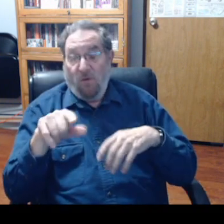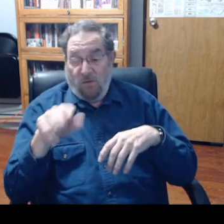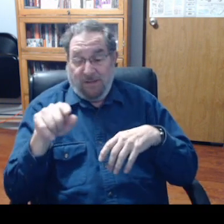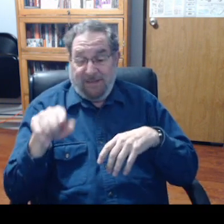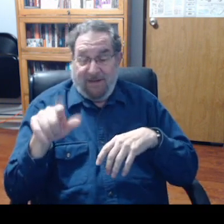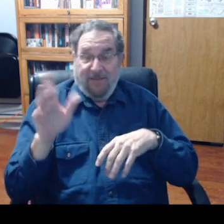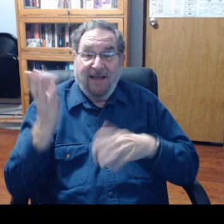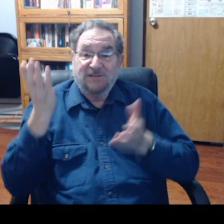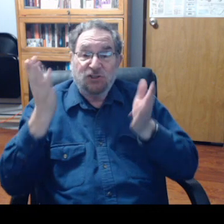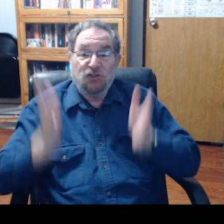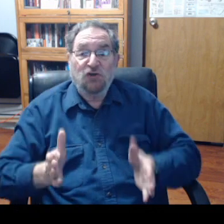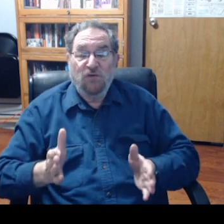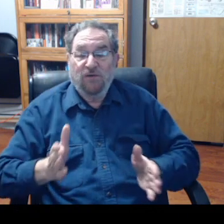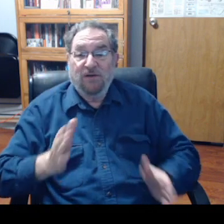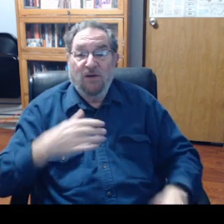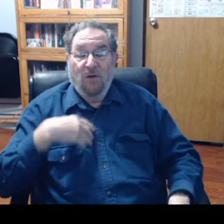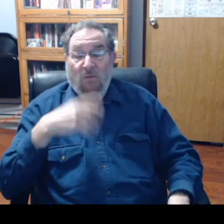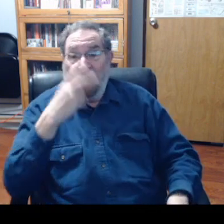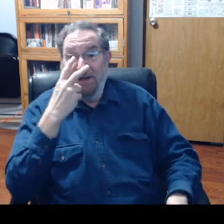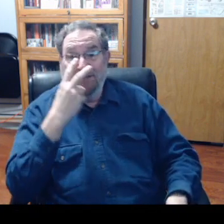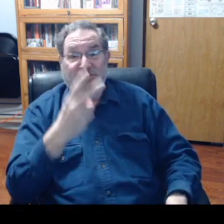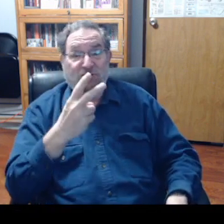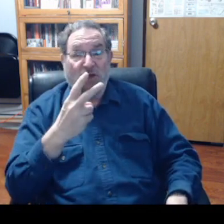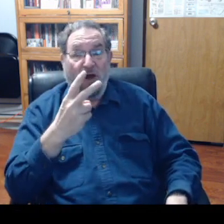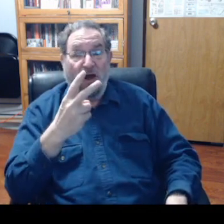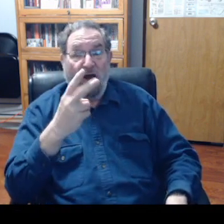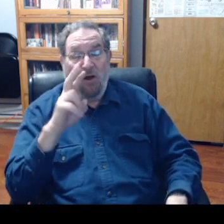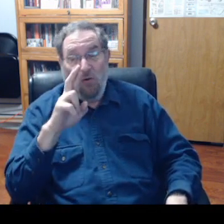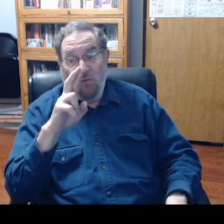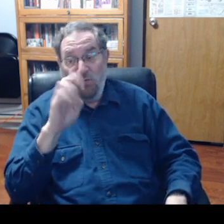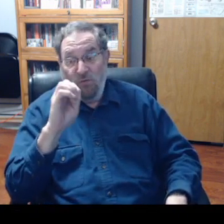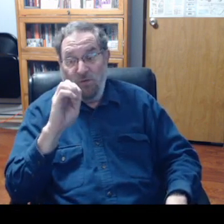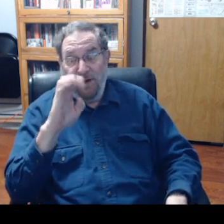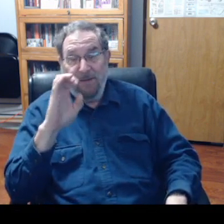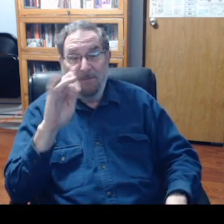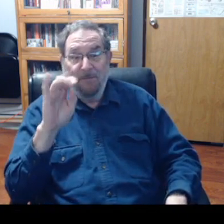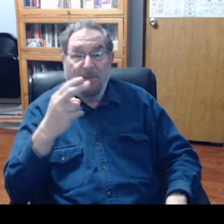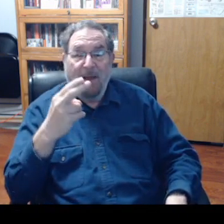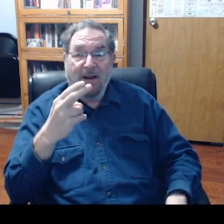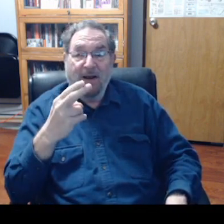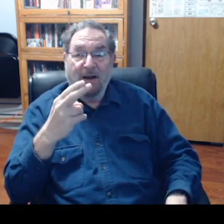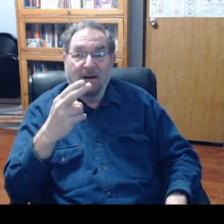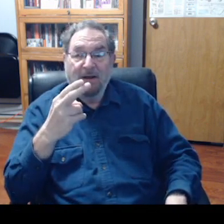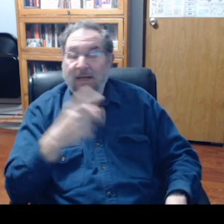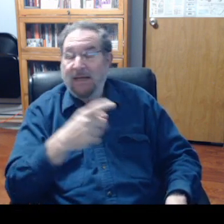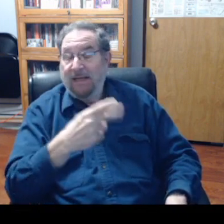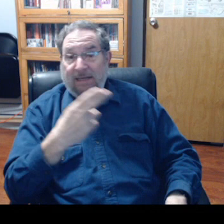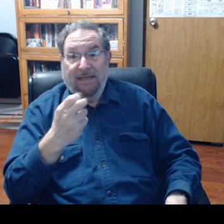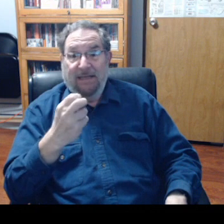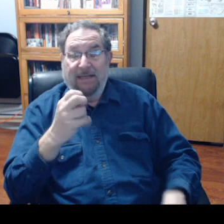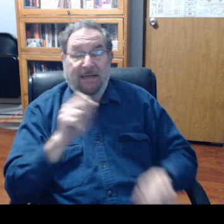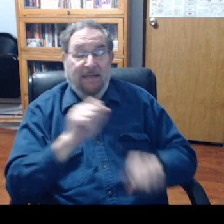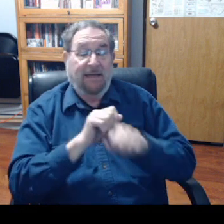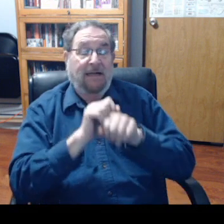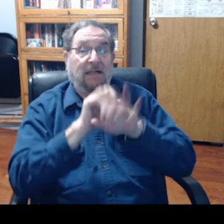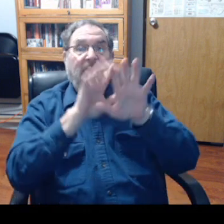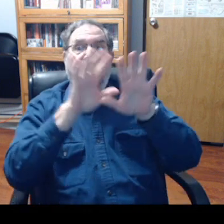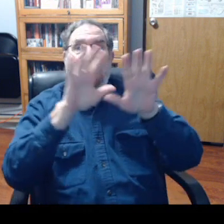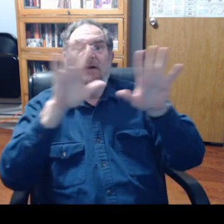So that servant, when he saw Rebecca,